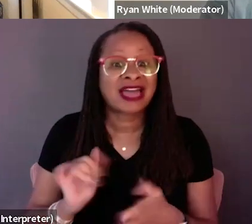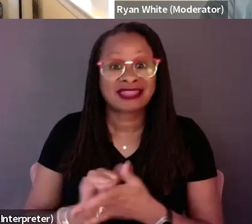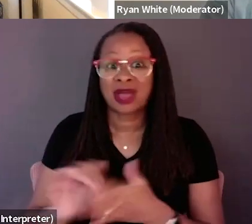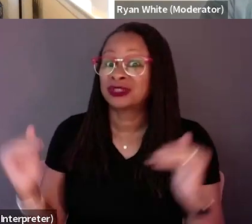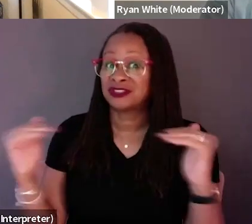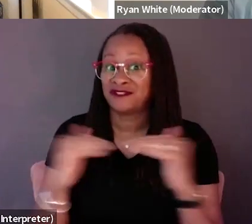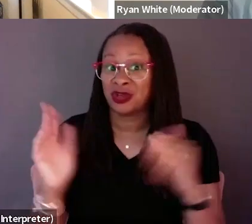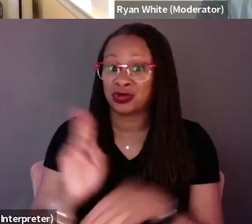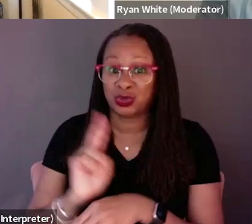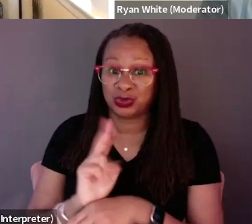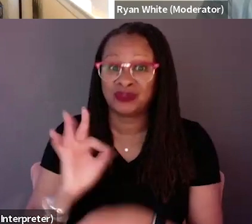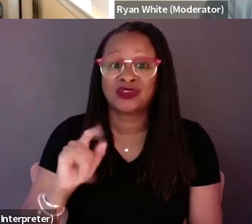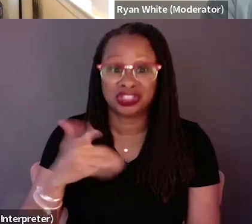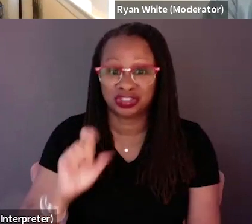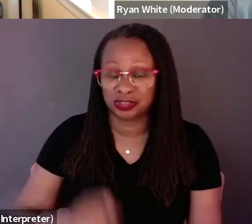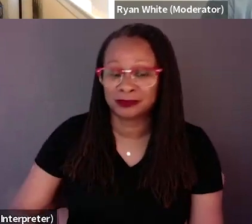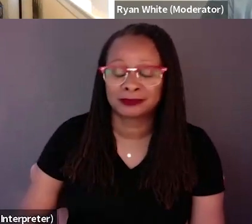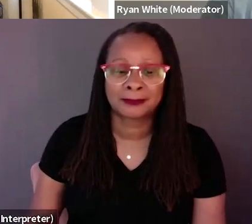was fair use footage, and